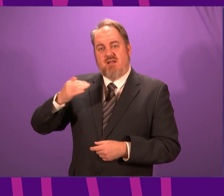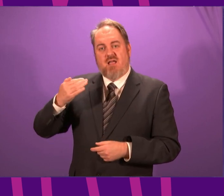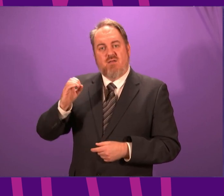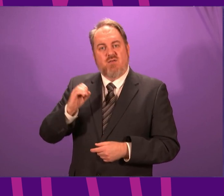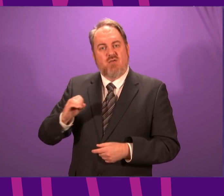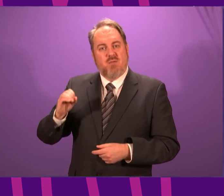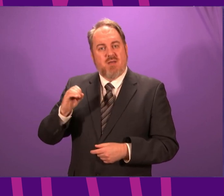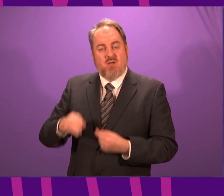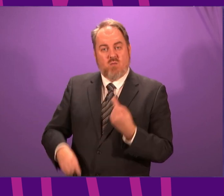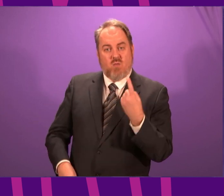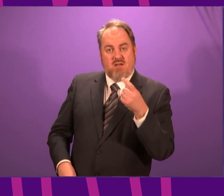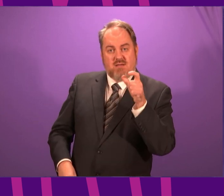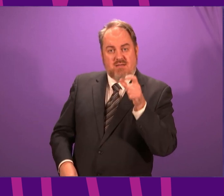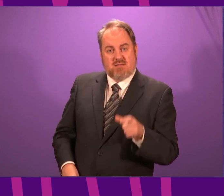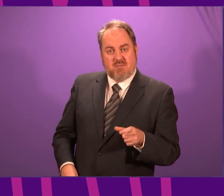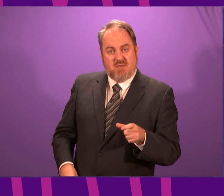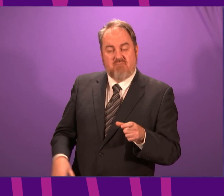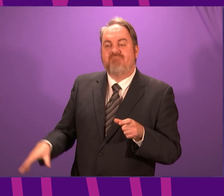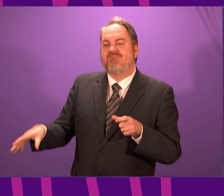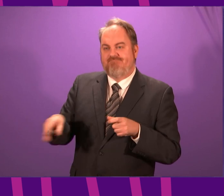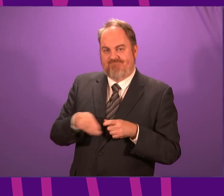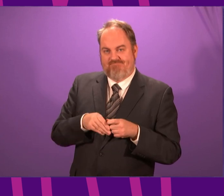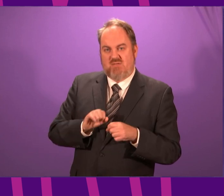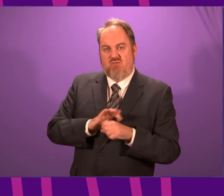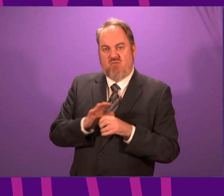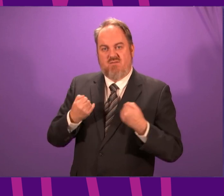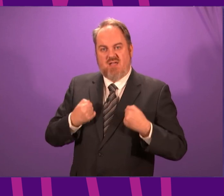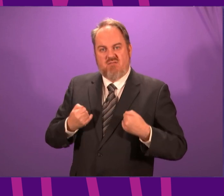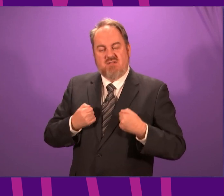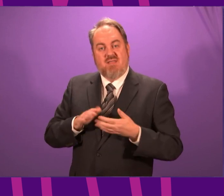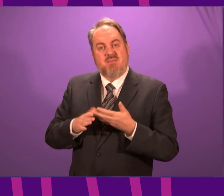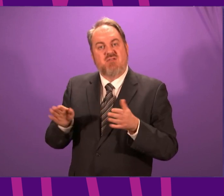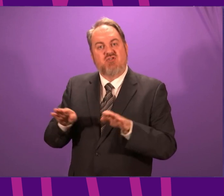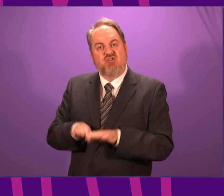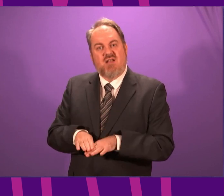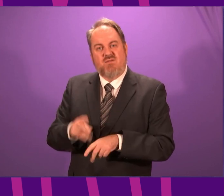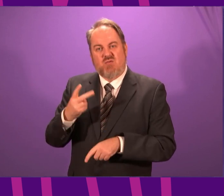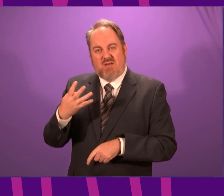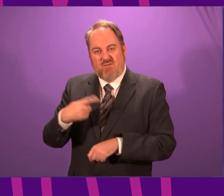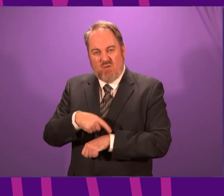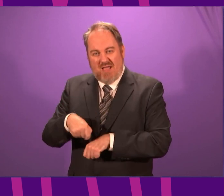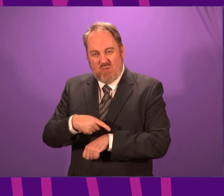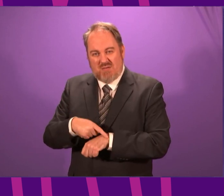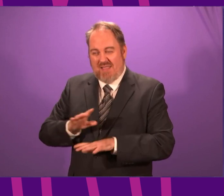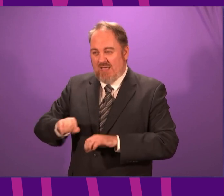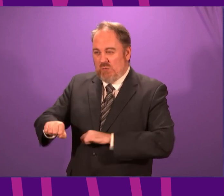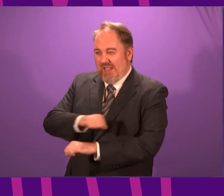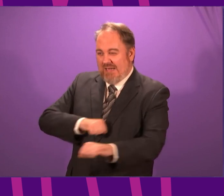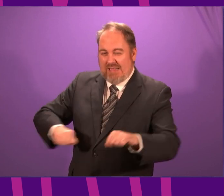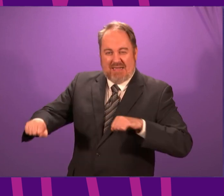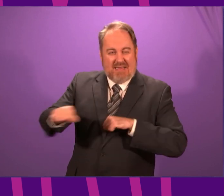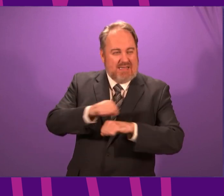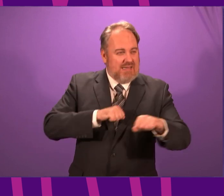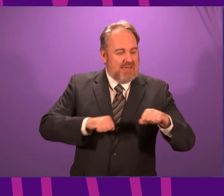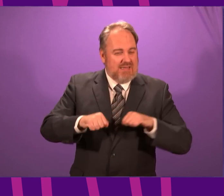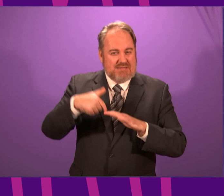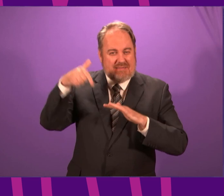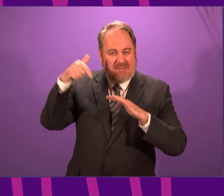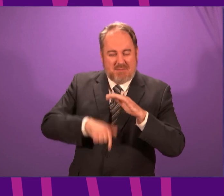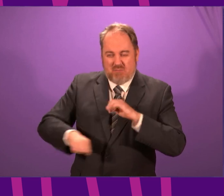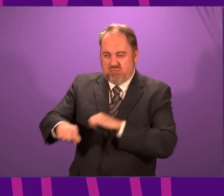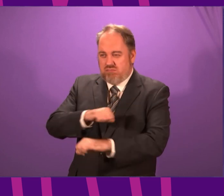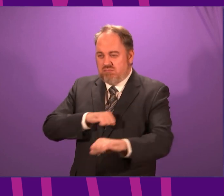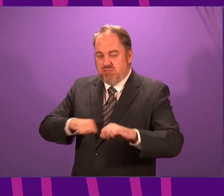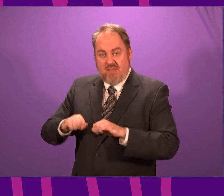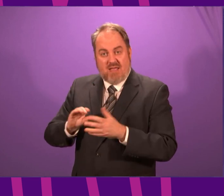report of one customer with COVID. They had to close for 24 hours, deep clean at their own cost. They need to